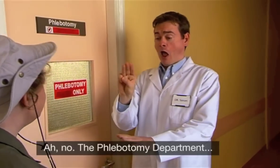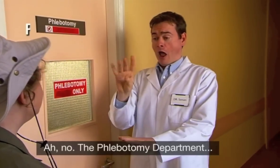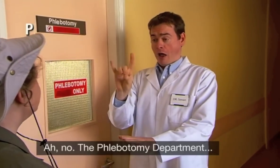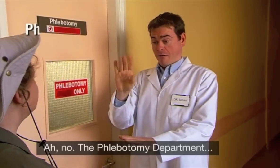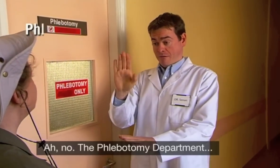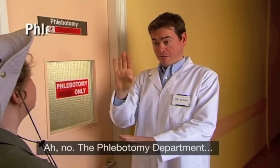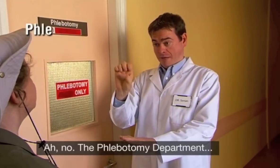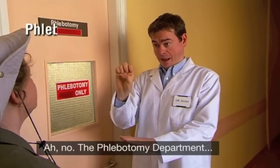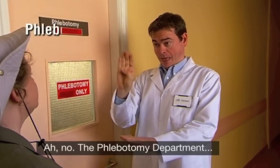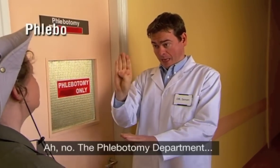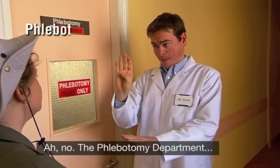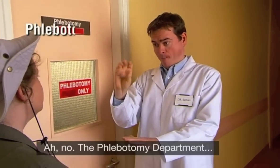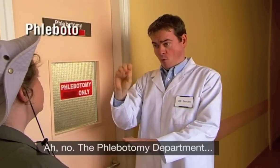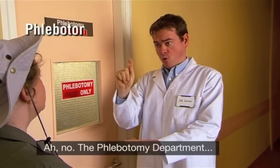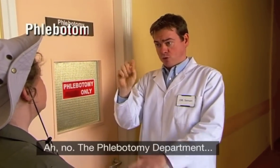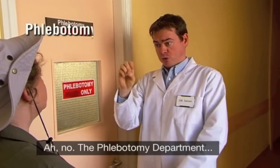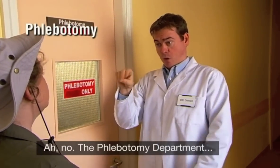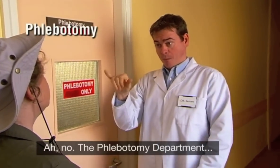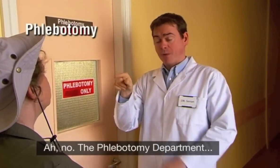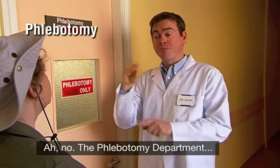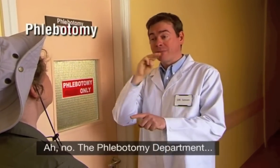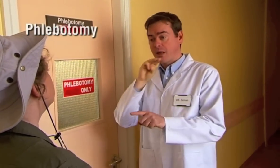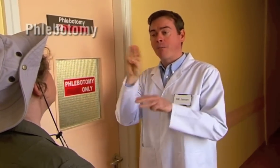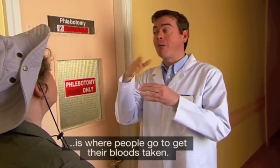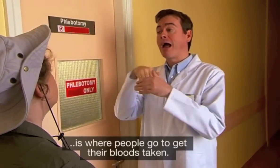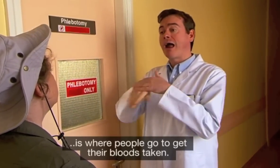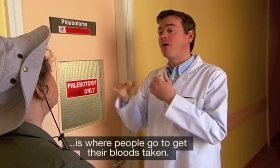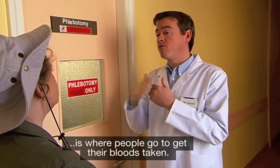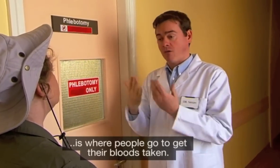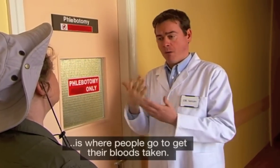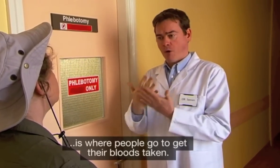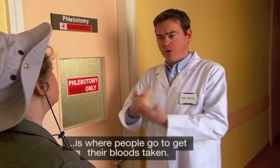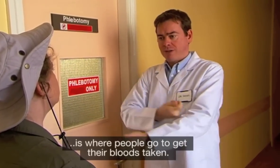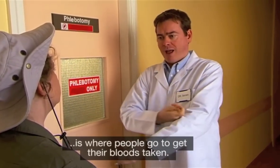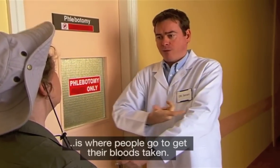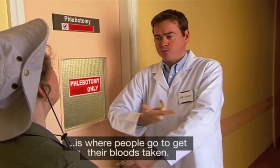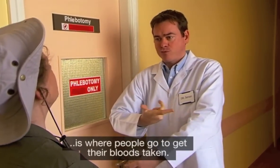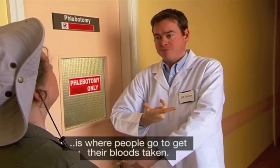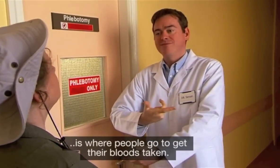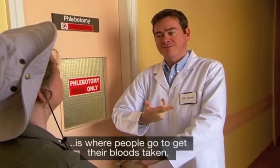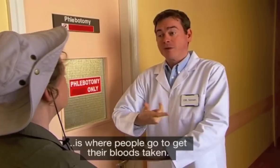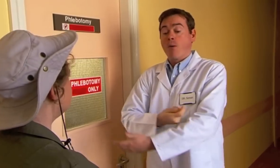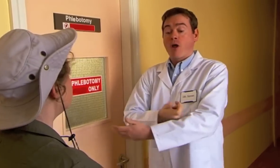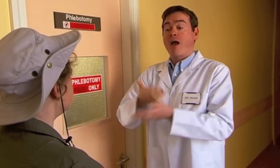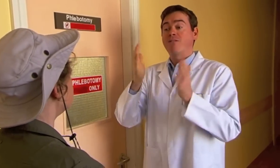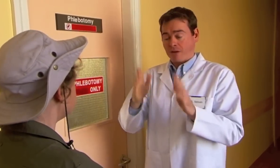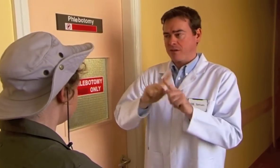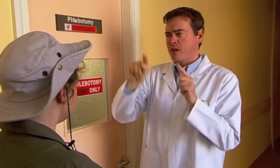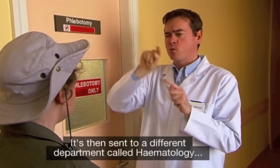No. The phlebotomy department is where people go to get their bloods taken. It's then